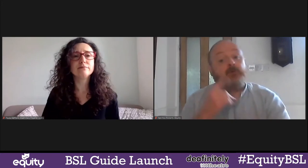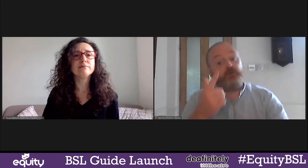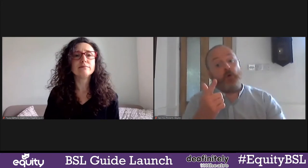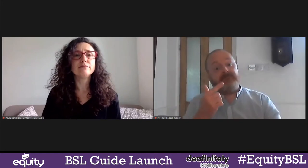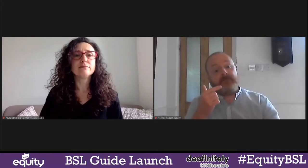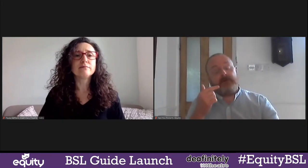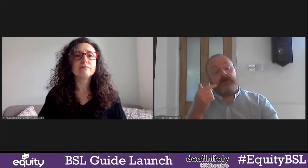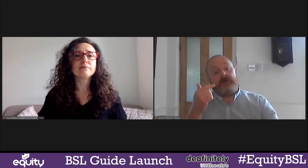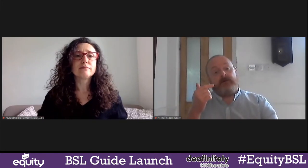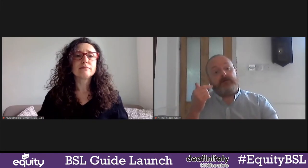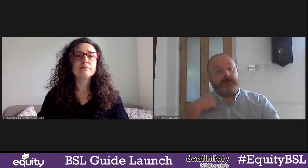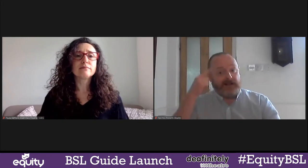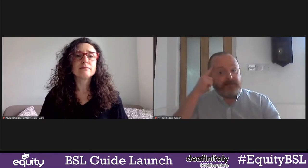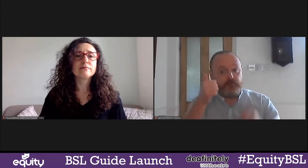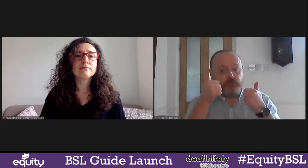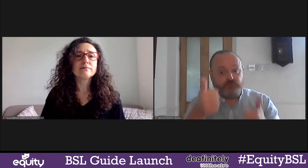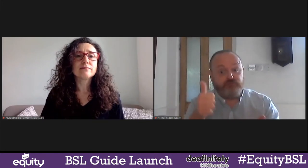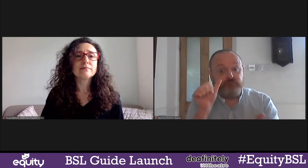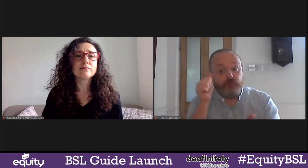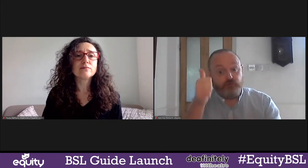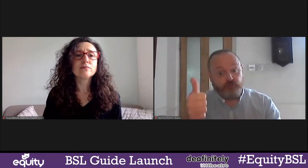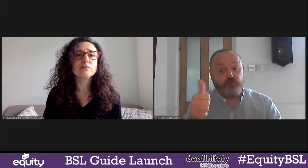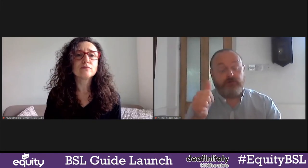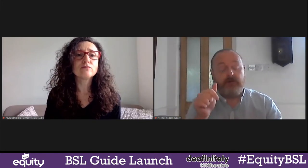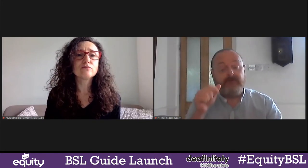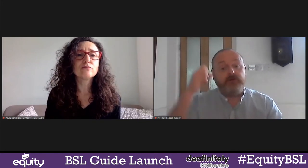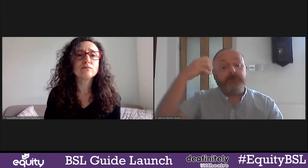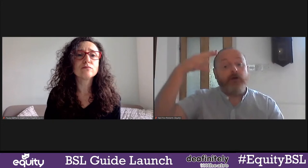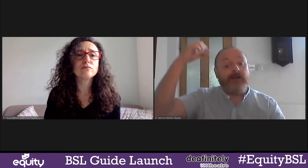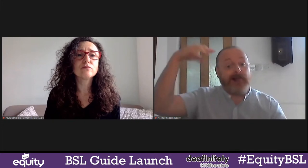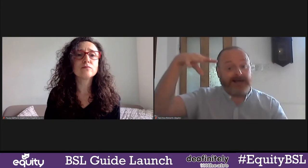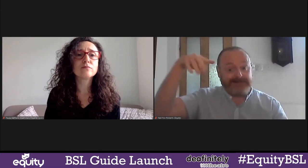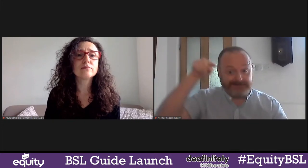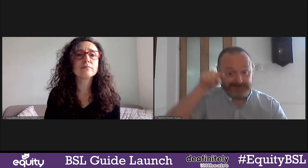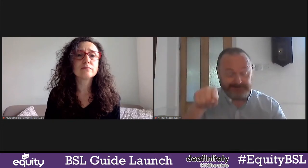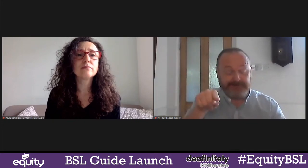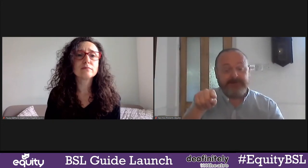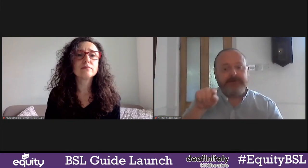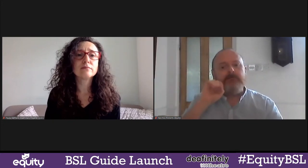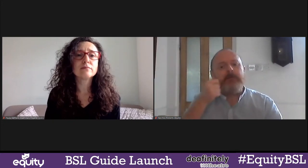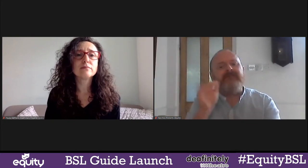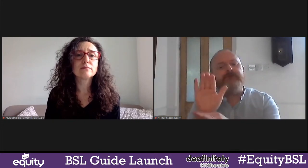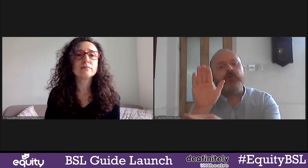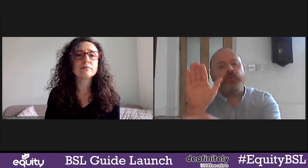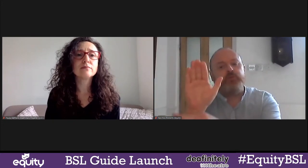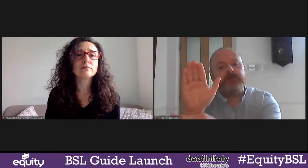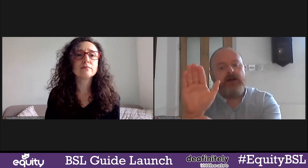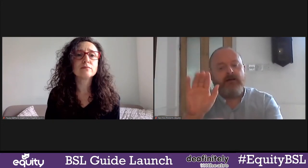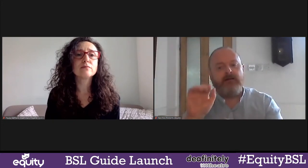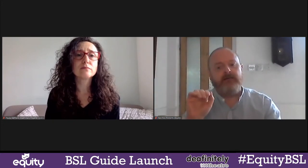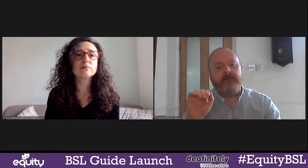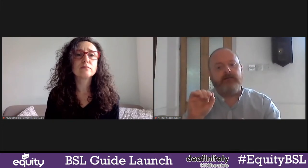BSL, what can we do to mitigate this? I think absolutely, it's great that Spotlight are including this.